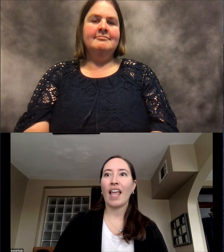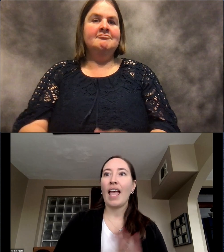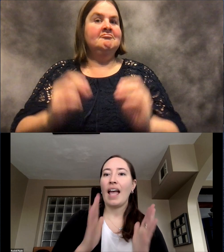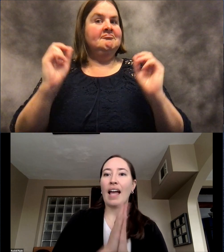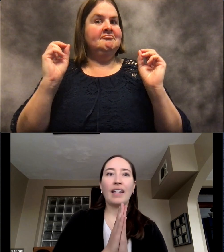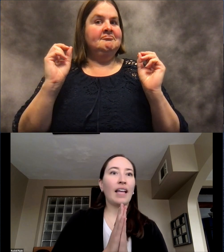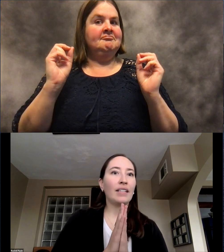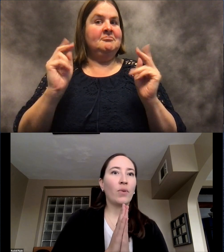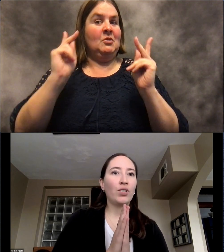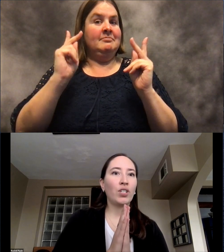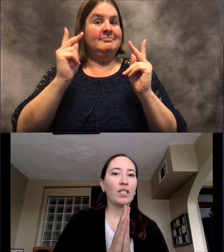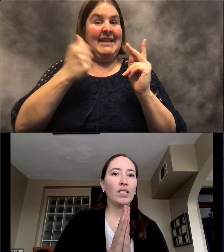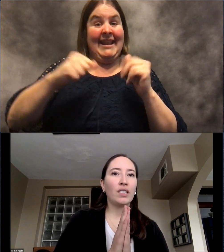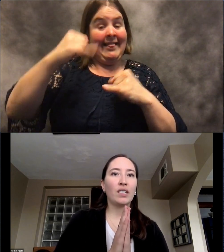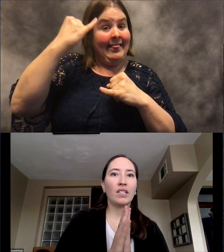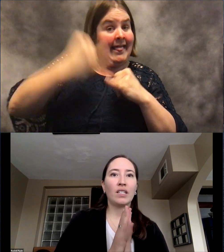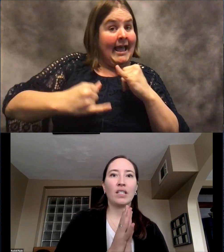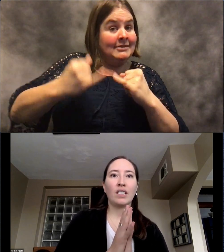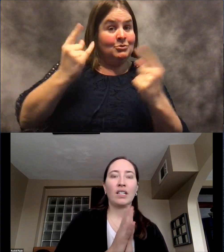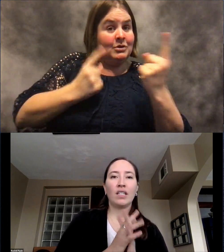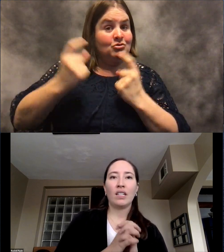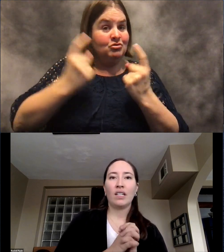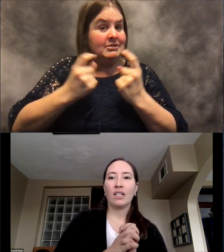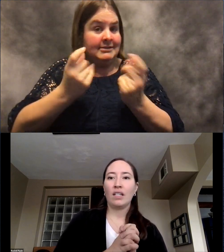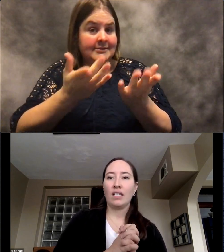Okay. Any last questions?